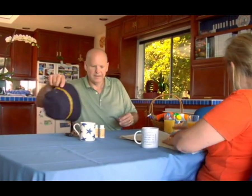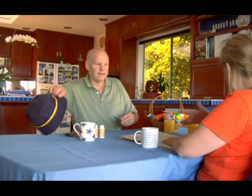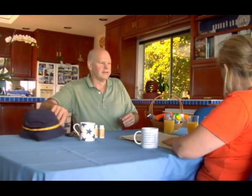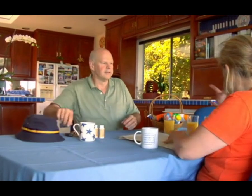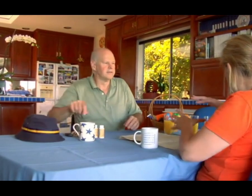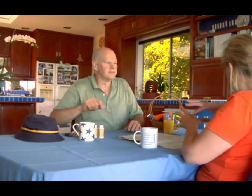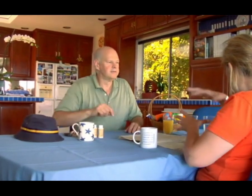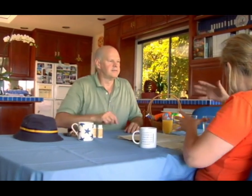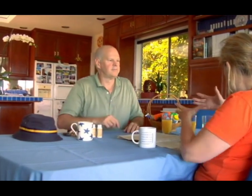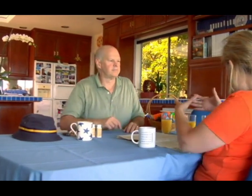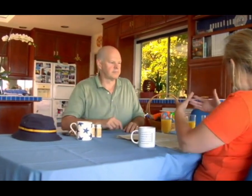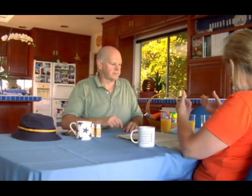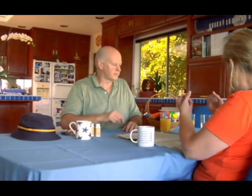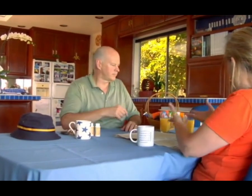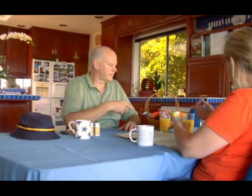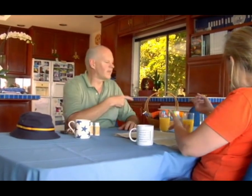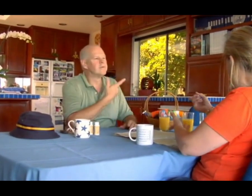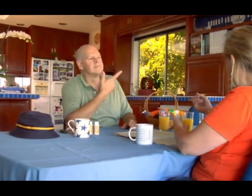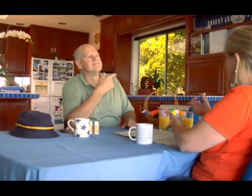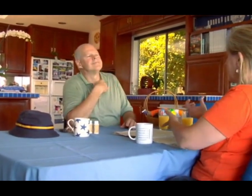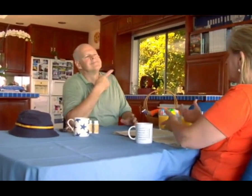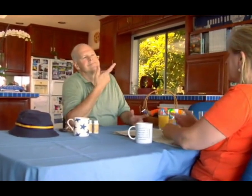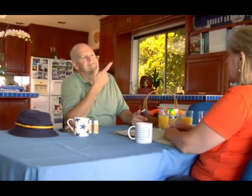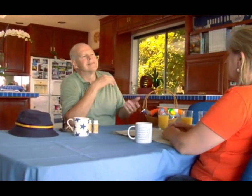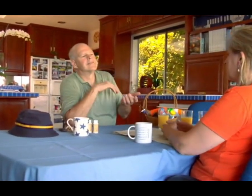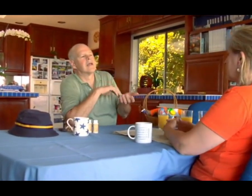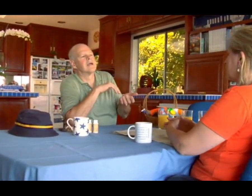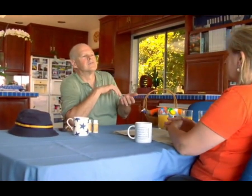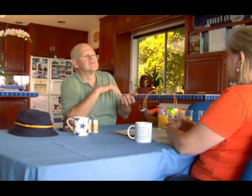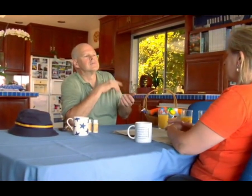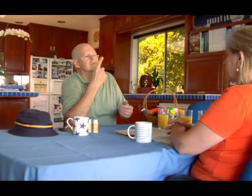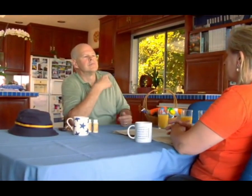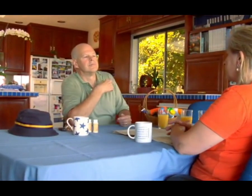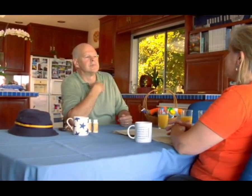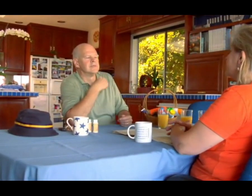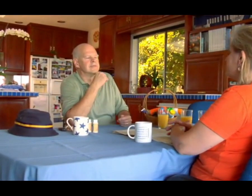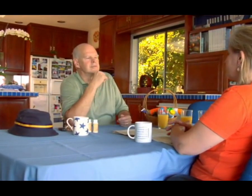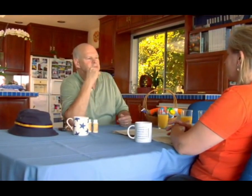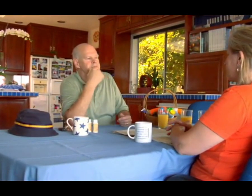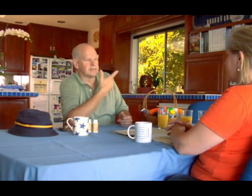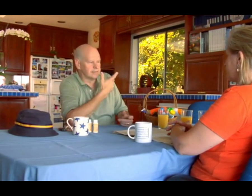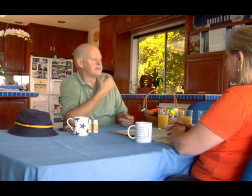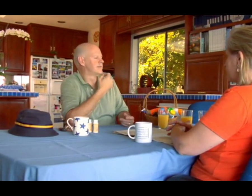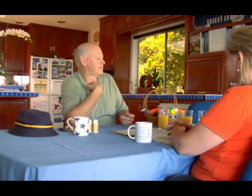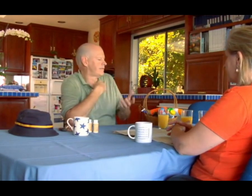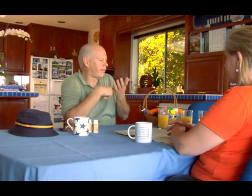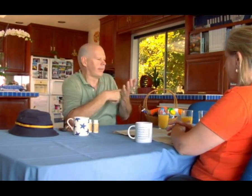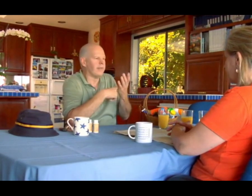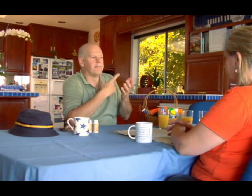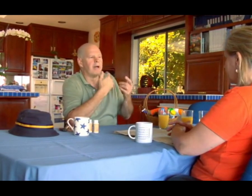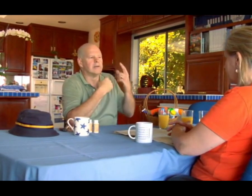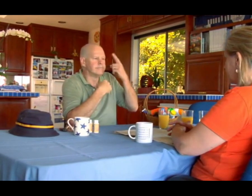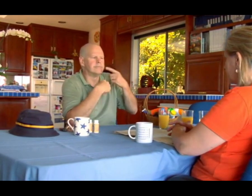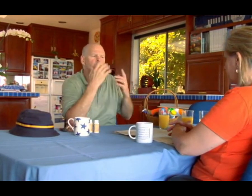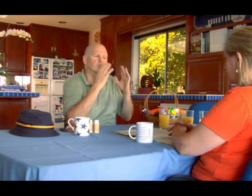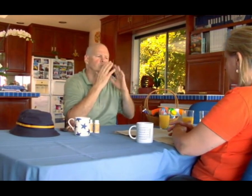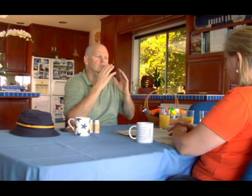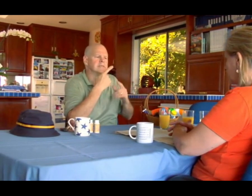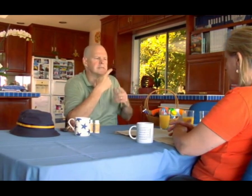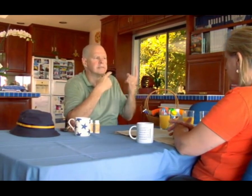Why do you have that pile of sunscreen in that basket? Well, yesterday I saw a doctor and we were talking about my face, and he was lecturing me because he was worried